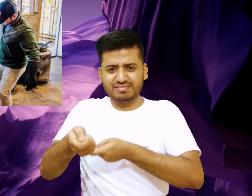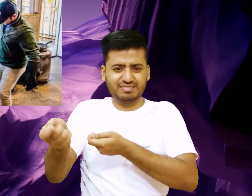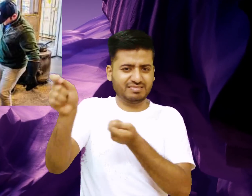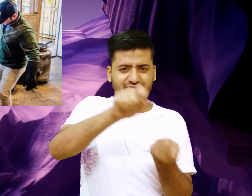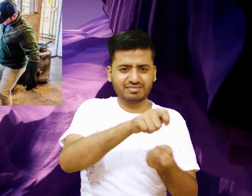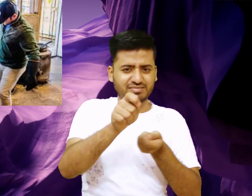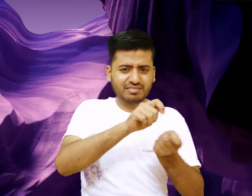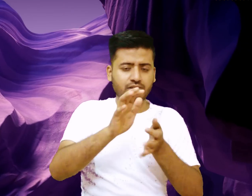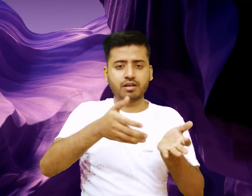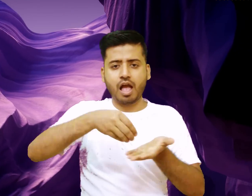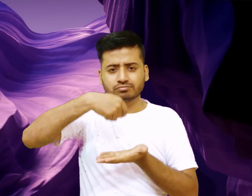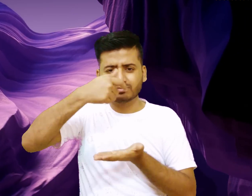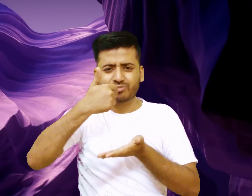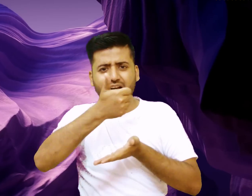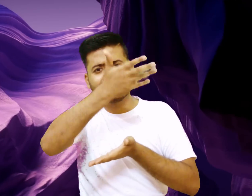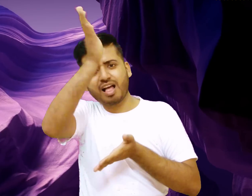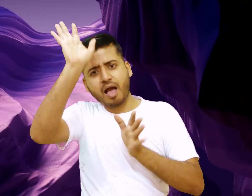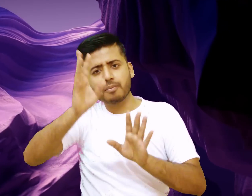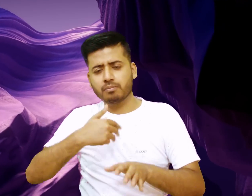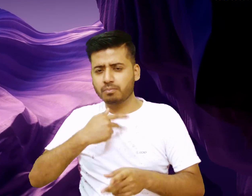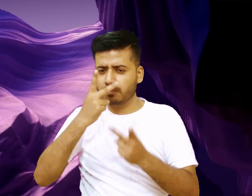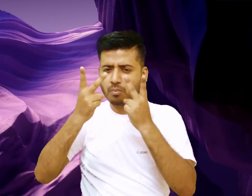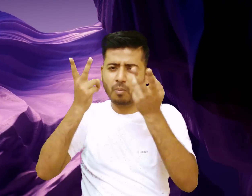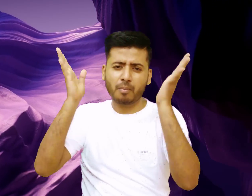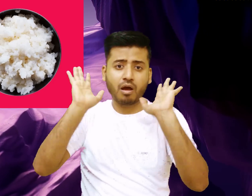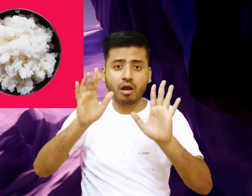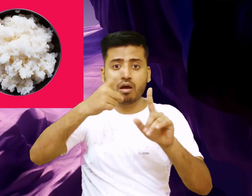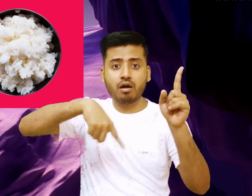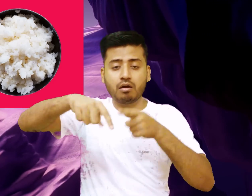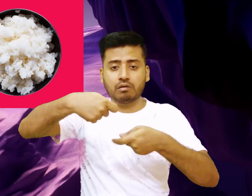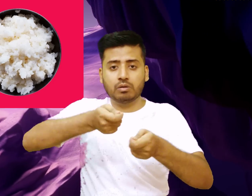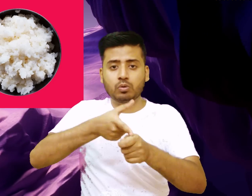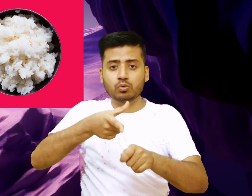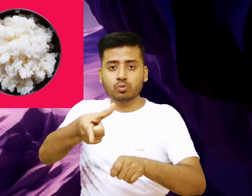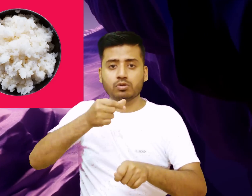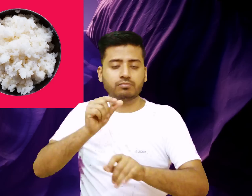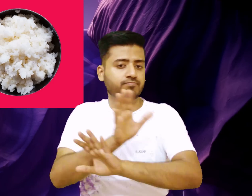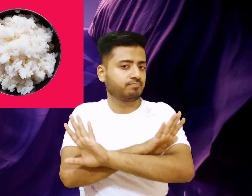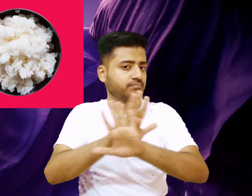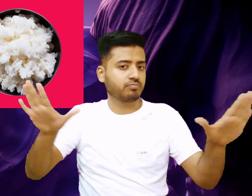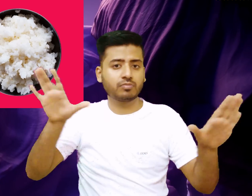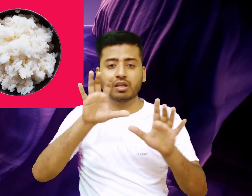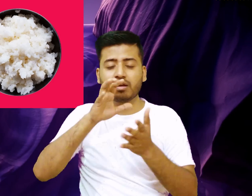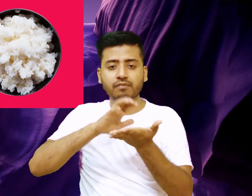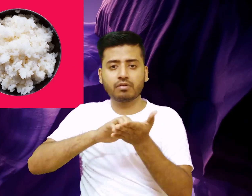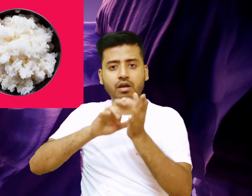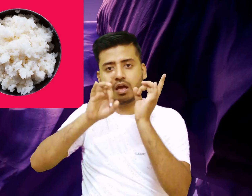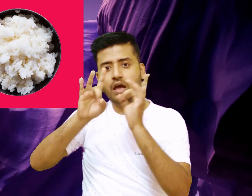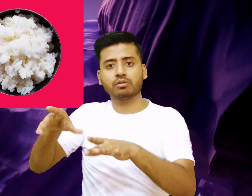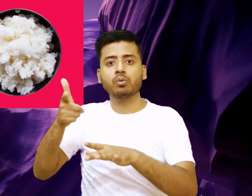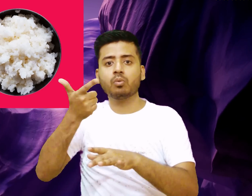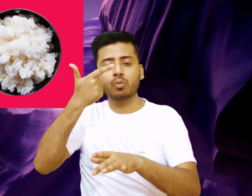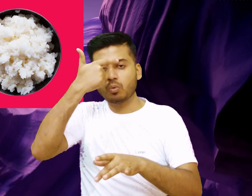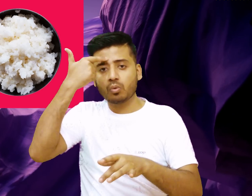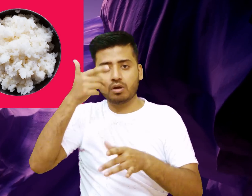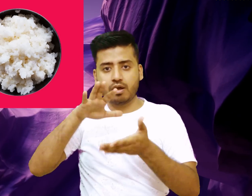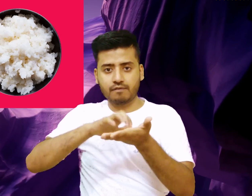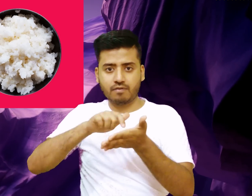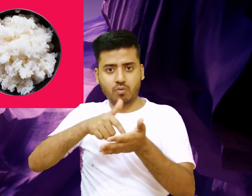impact sodium intake. Tips for incorporating rice into a blood pressure-friendly diet. Choose brown rice. Opt for brown